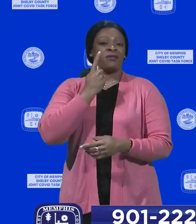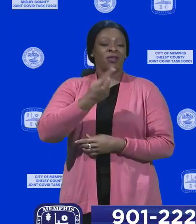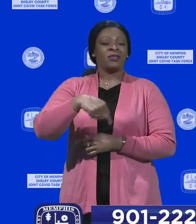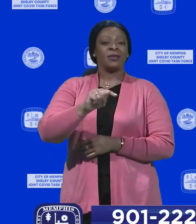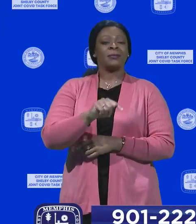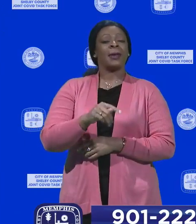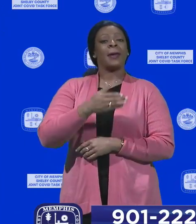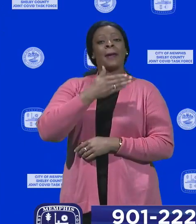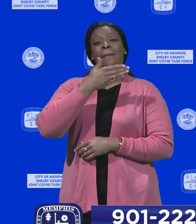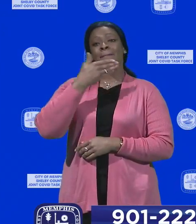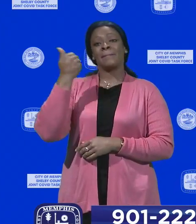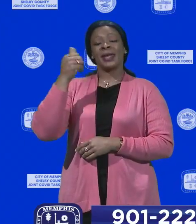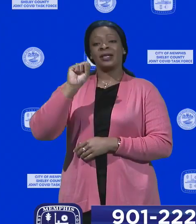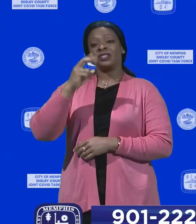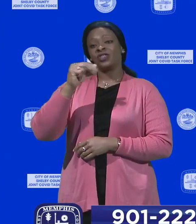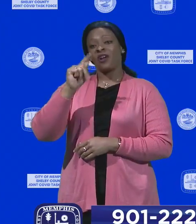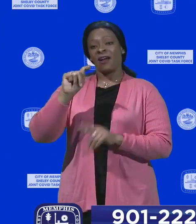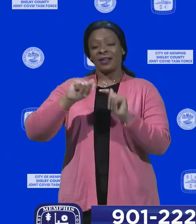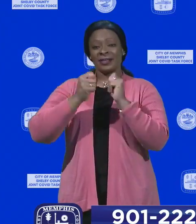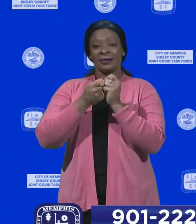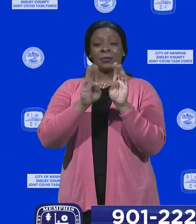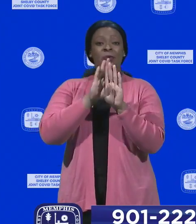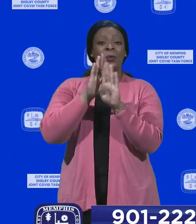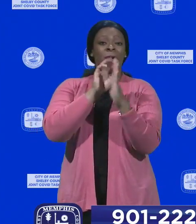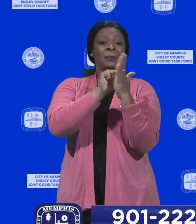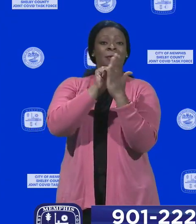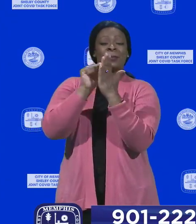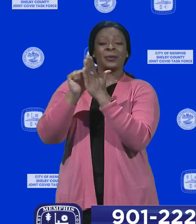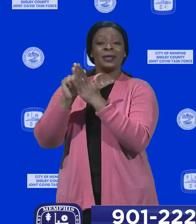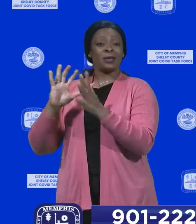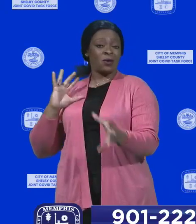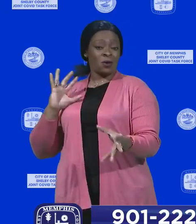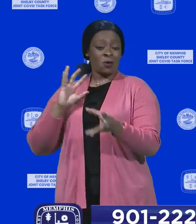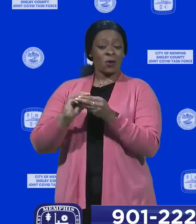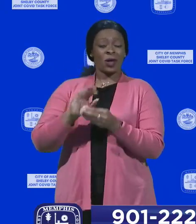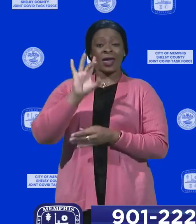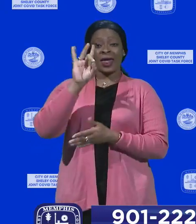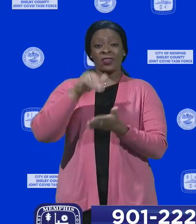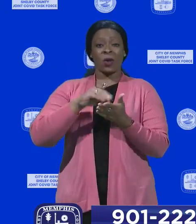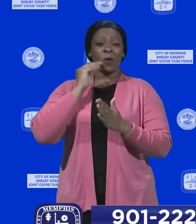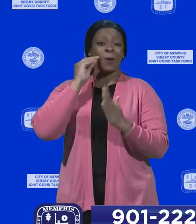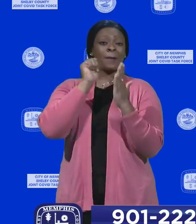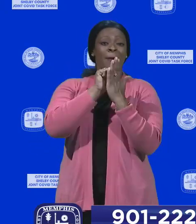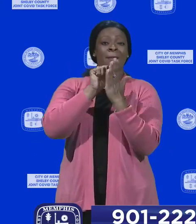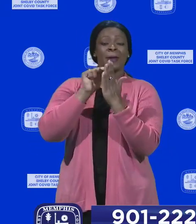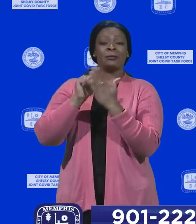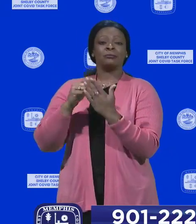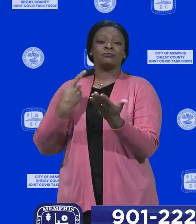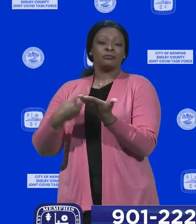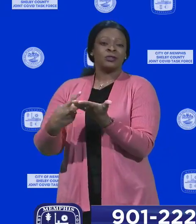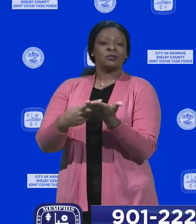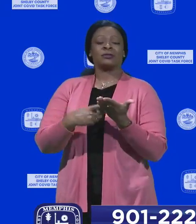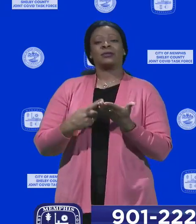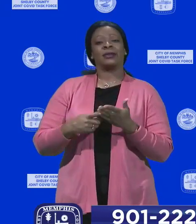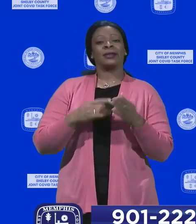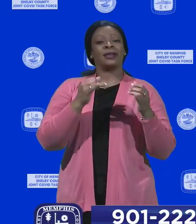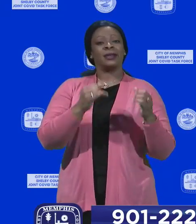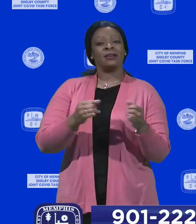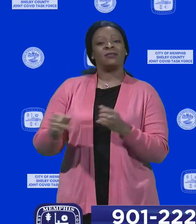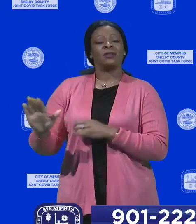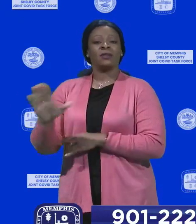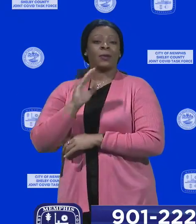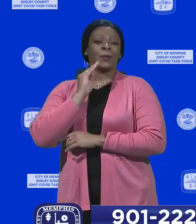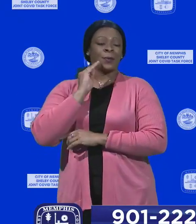door to door. So far, they have visited more than 8,000 homes and had conversations with individuals in those